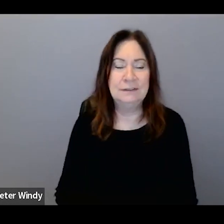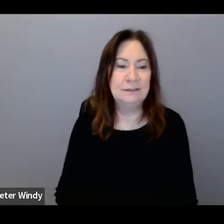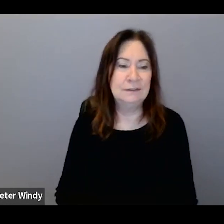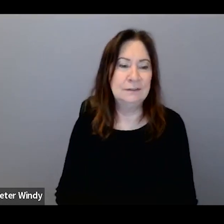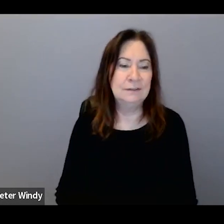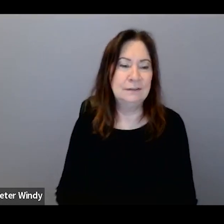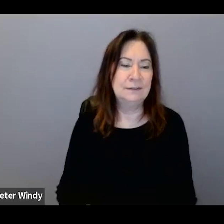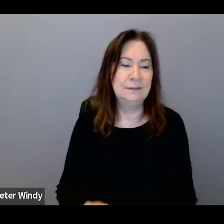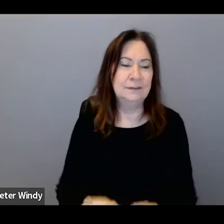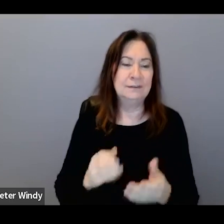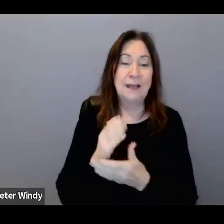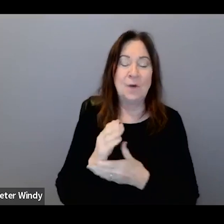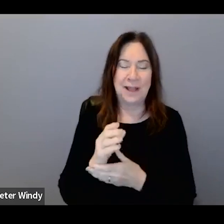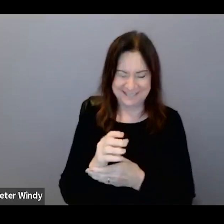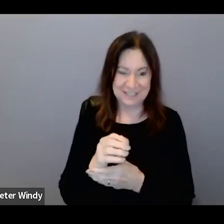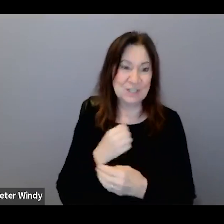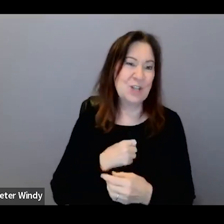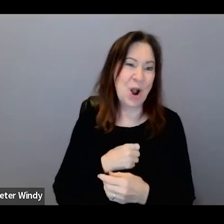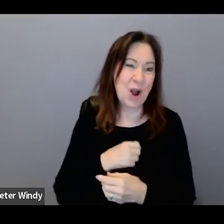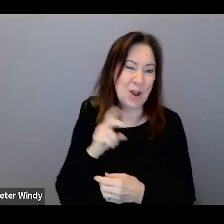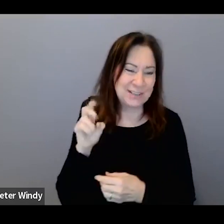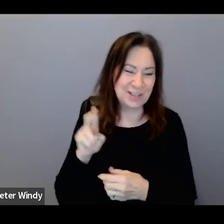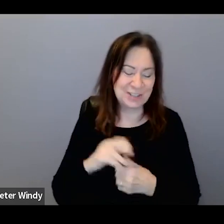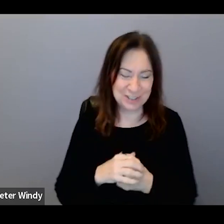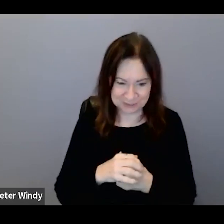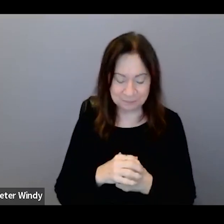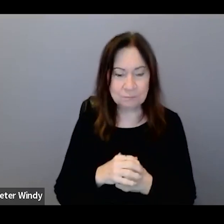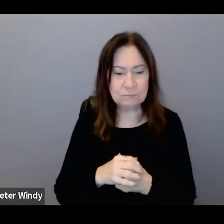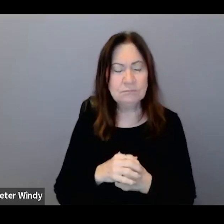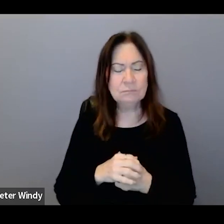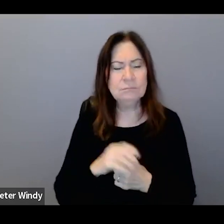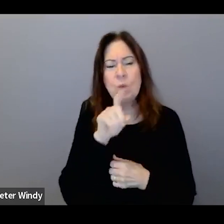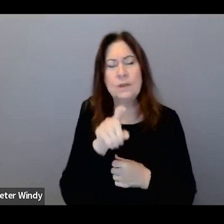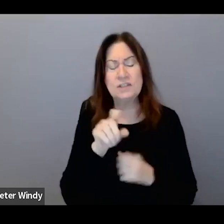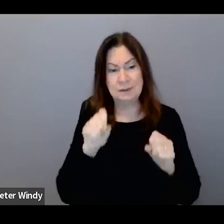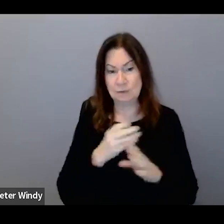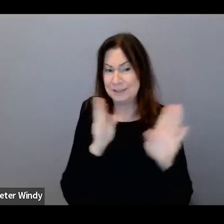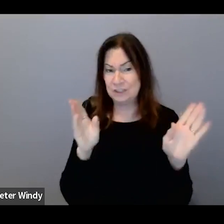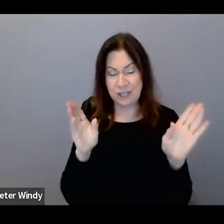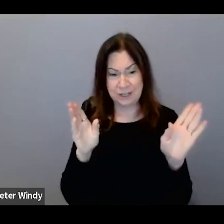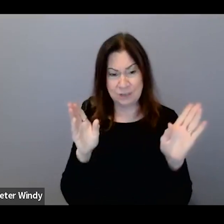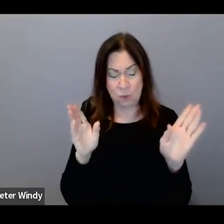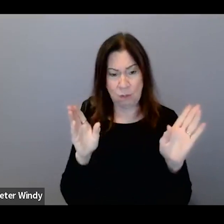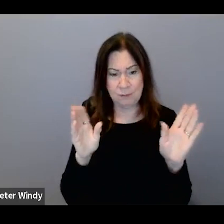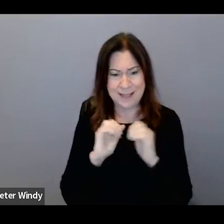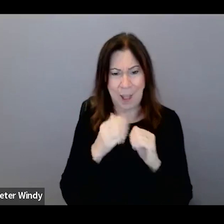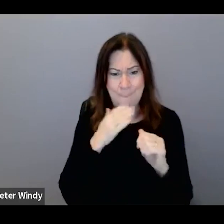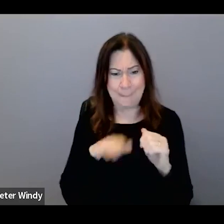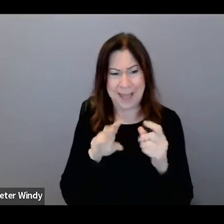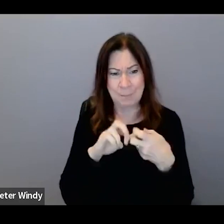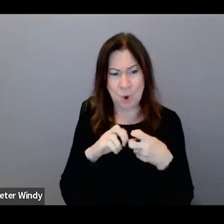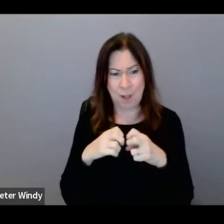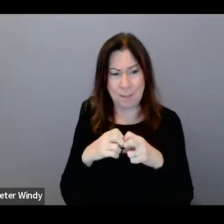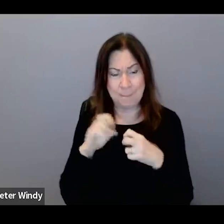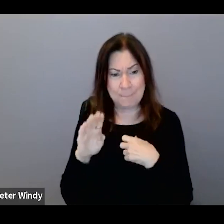It's all right. Get my step. Sorry about that, Dr. Mullendorf. Can you say in general how bad of a problem Buncombe